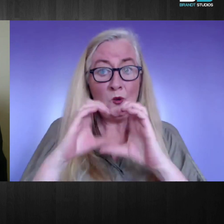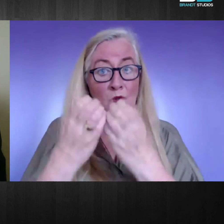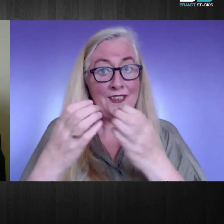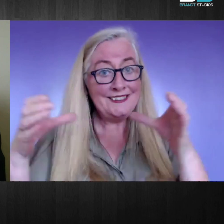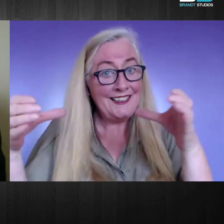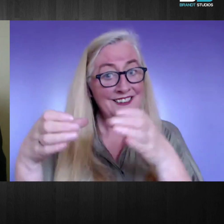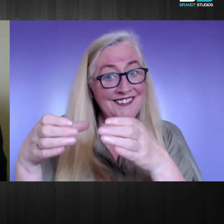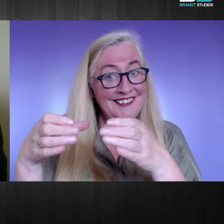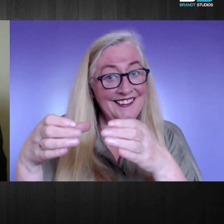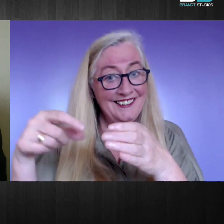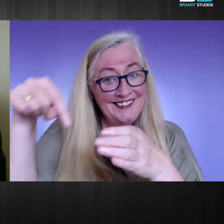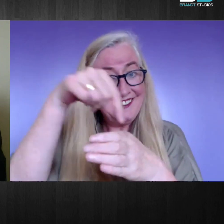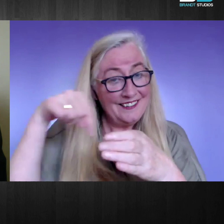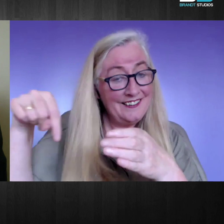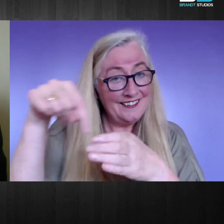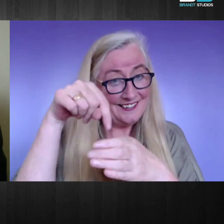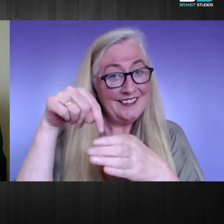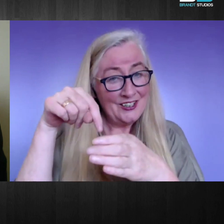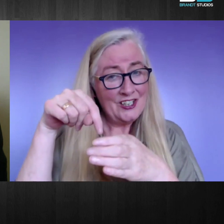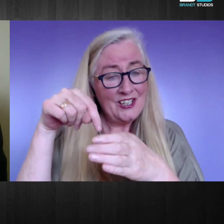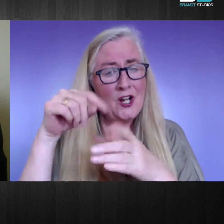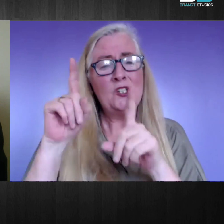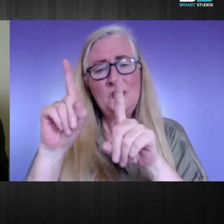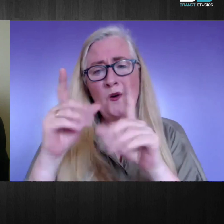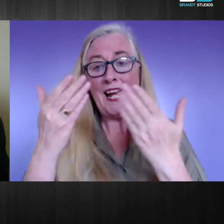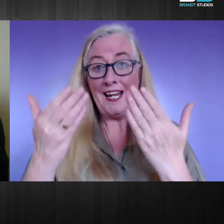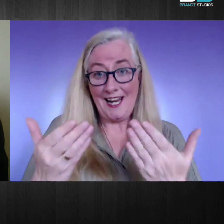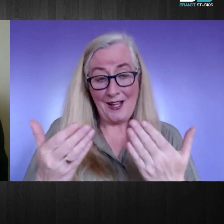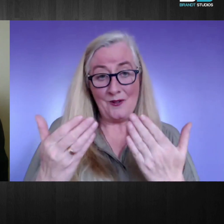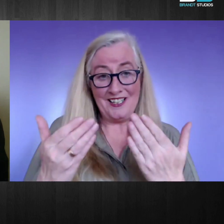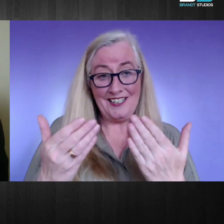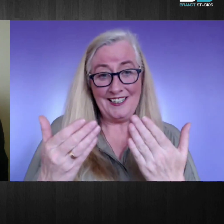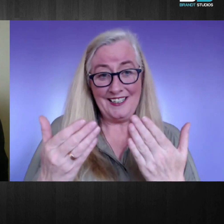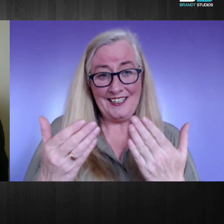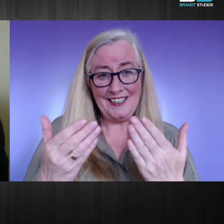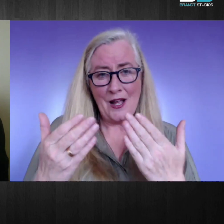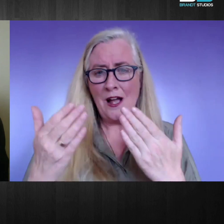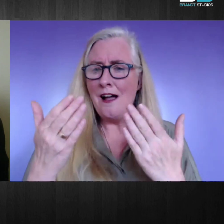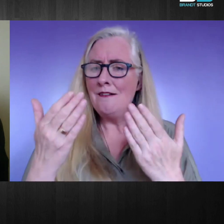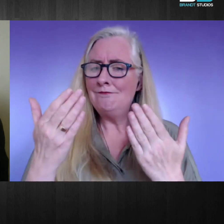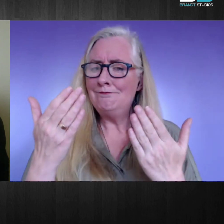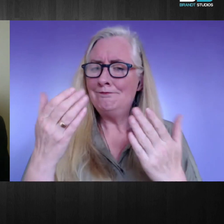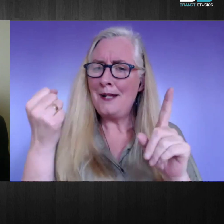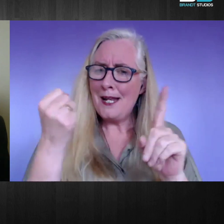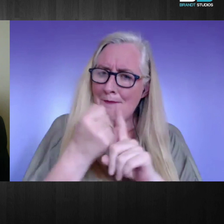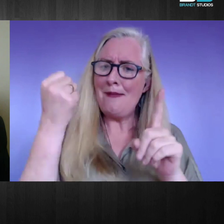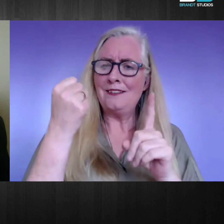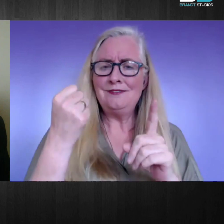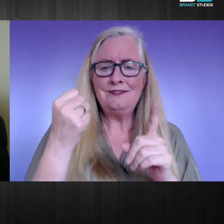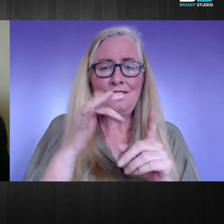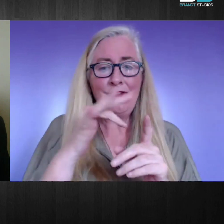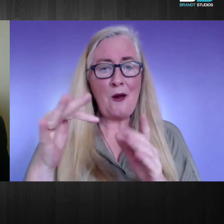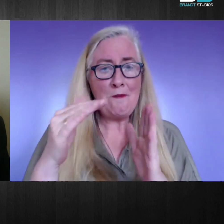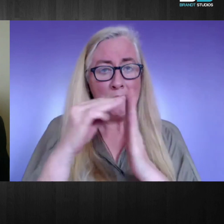have to move on, but maybe just three of you for a second could tell us, what's the impact of the program been on you, or what have you seen it? How have you seen it impact other